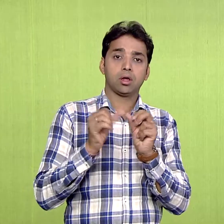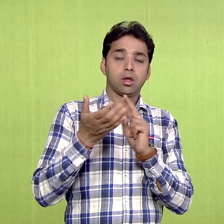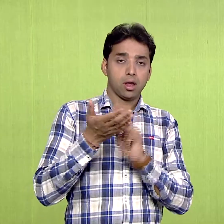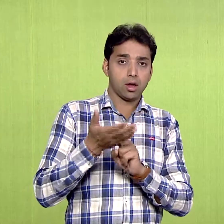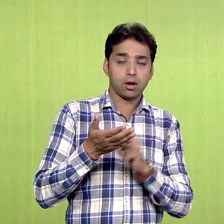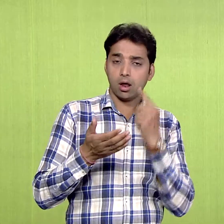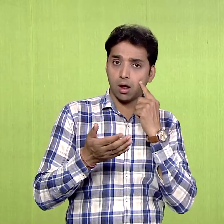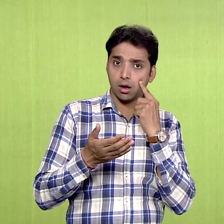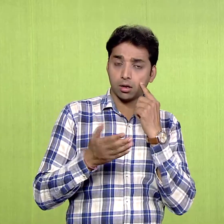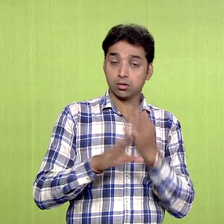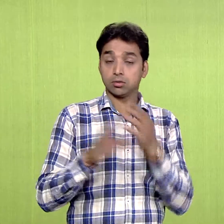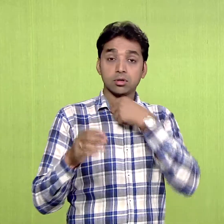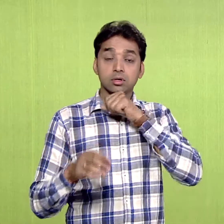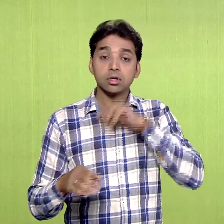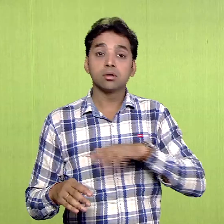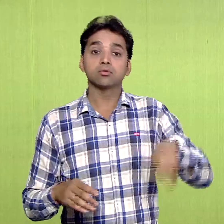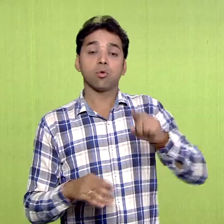at the age of 80.